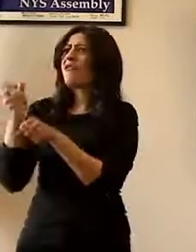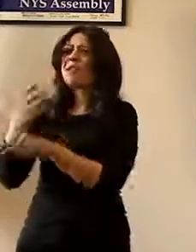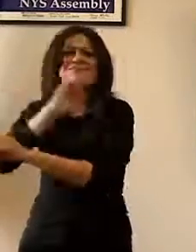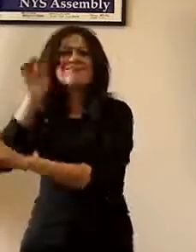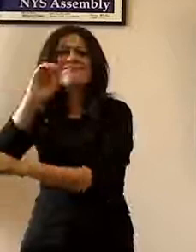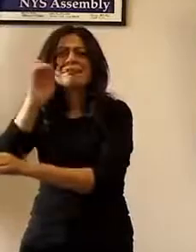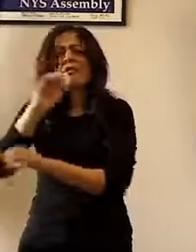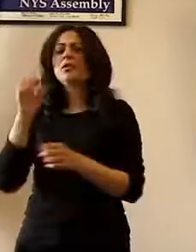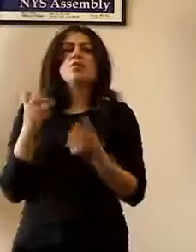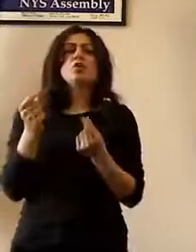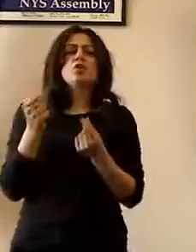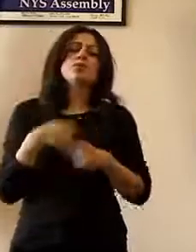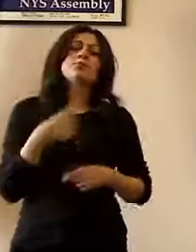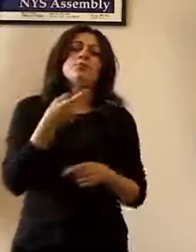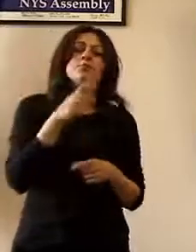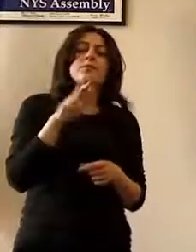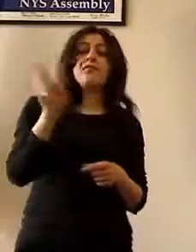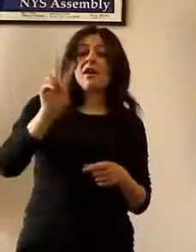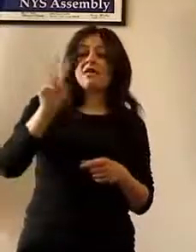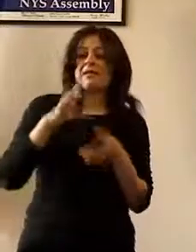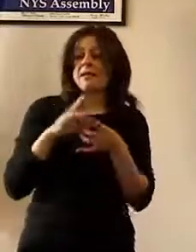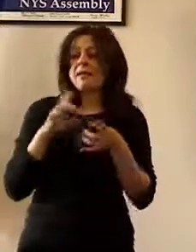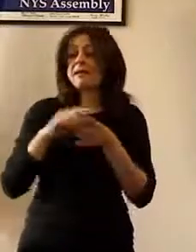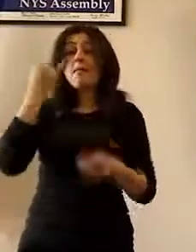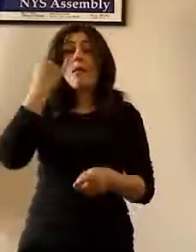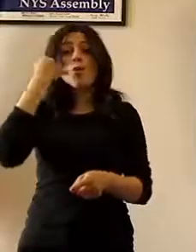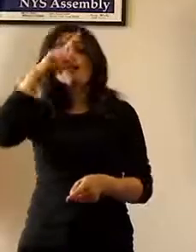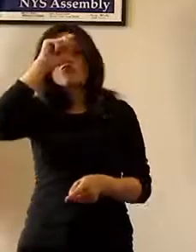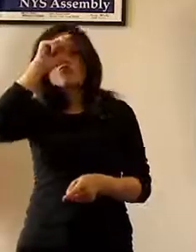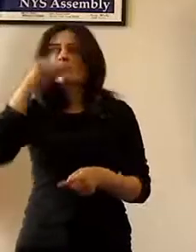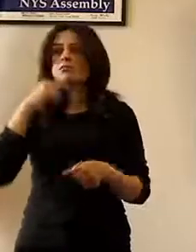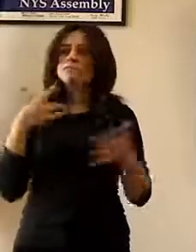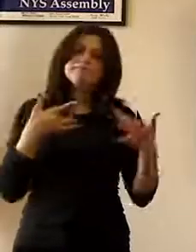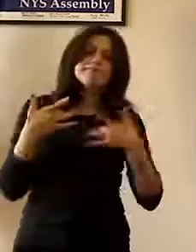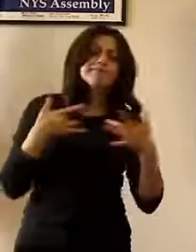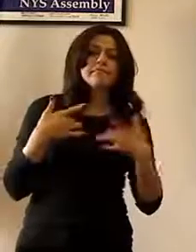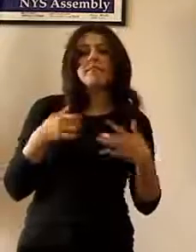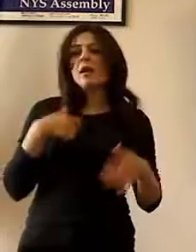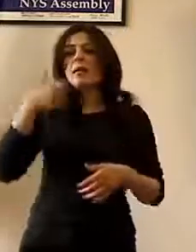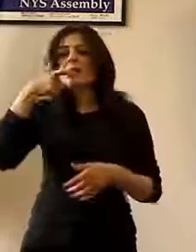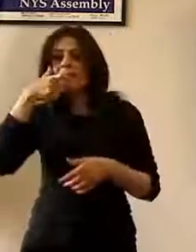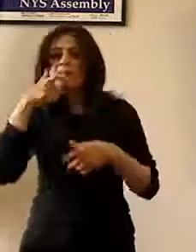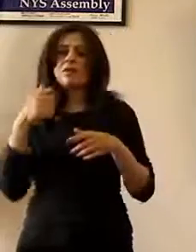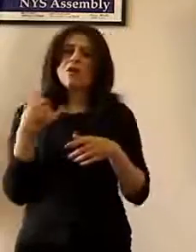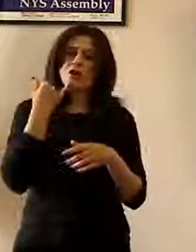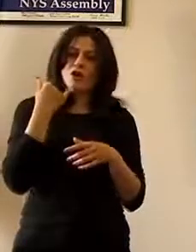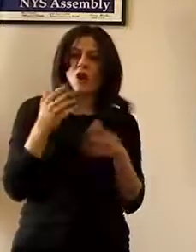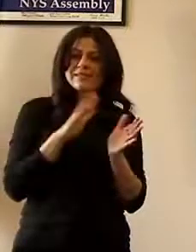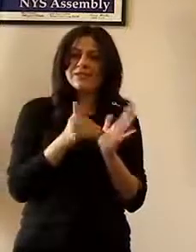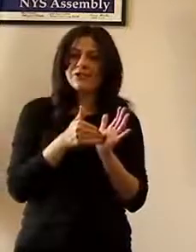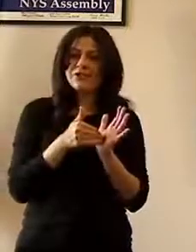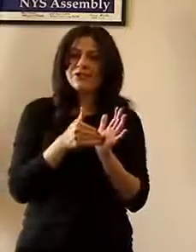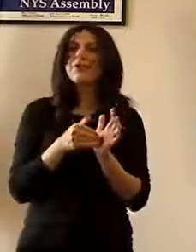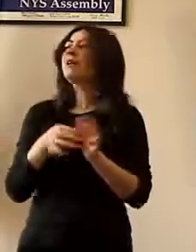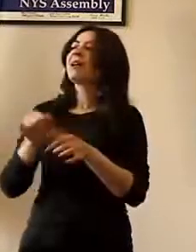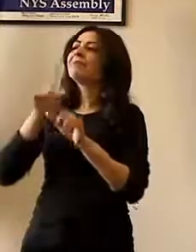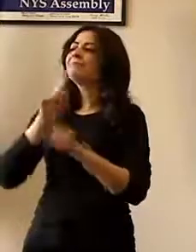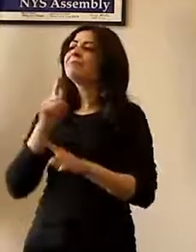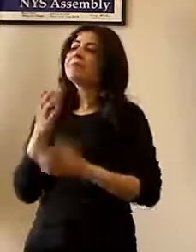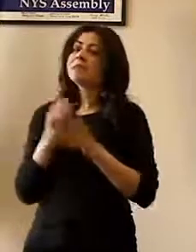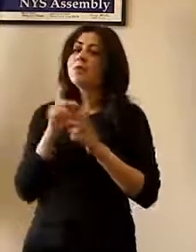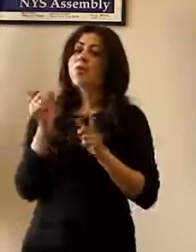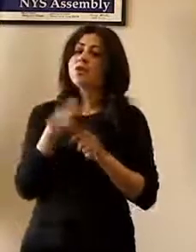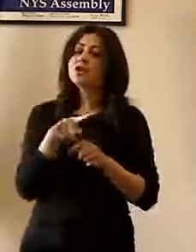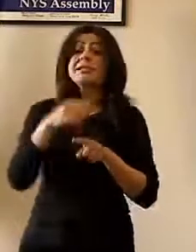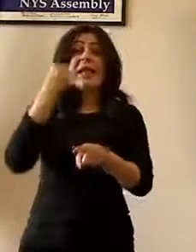there are questions or concerns, obviously, the call center and the health department can answer some of those questions.